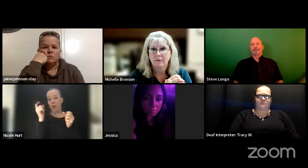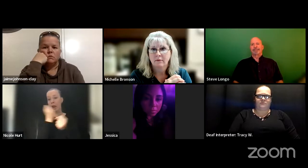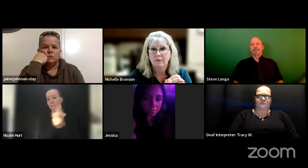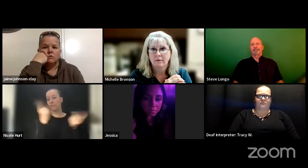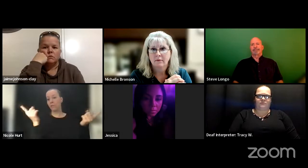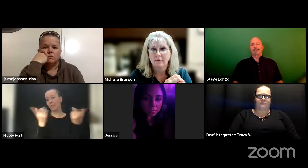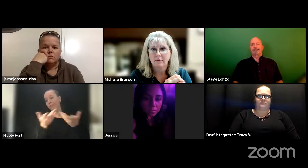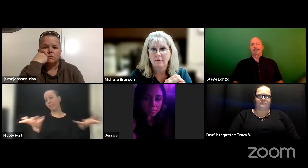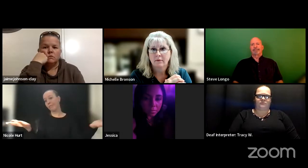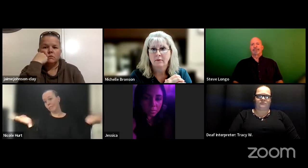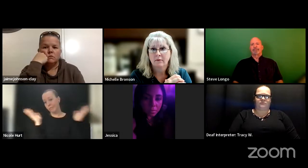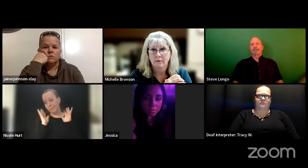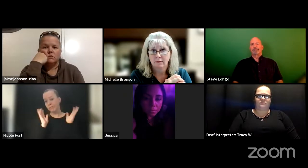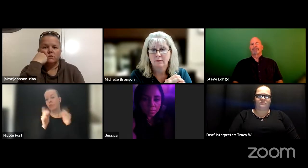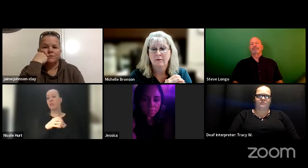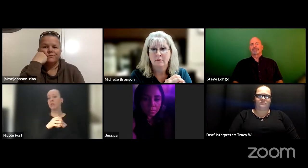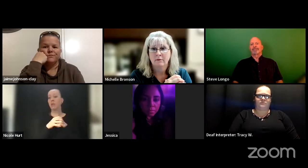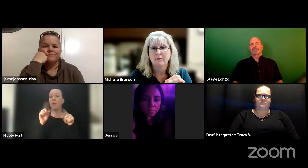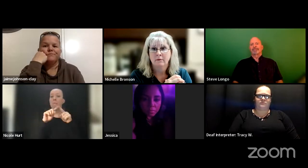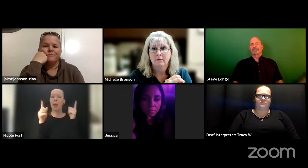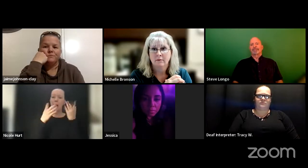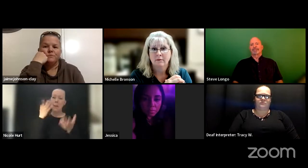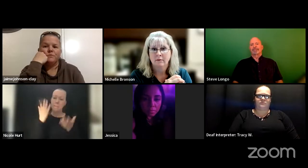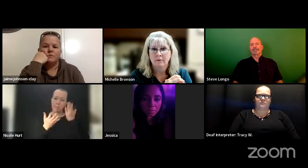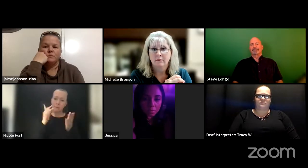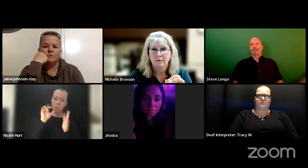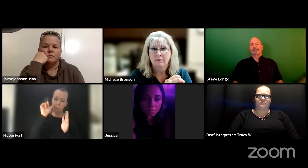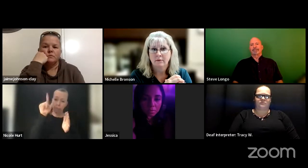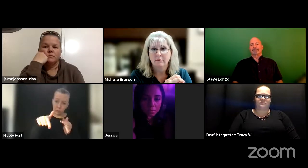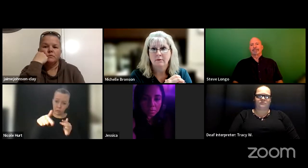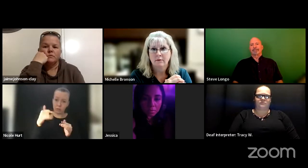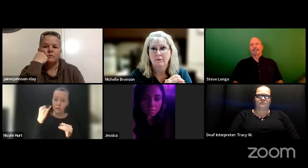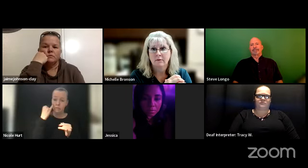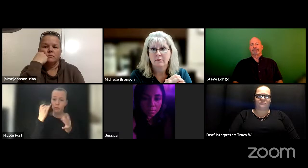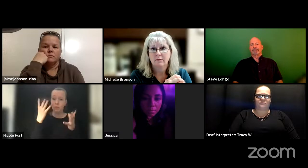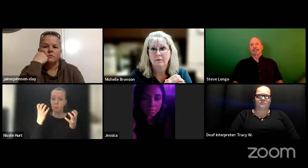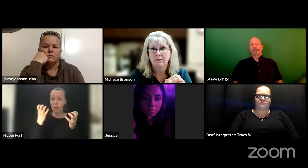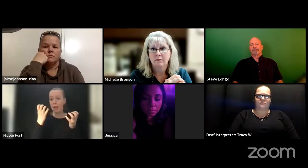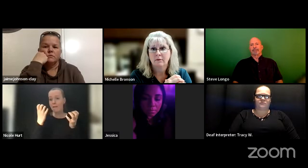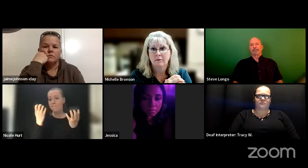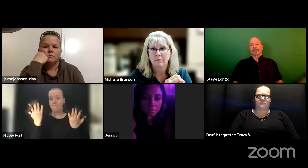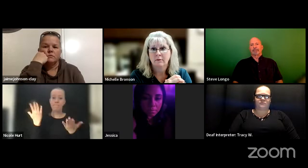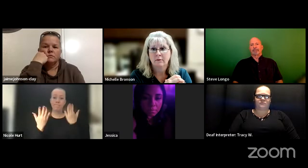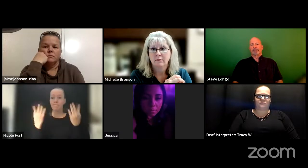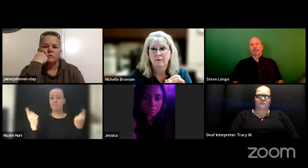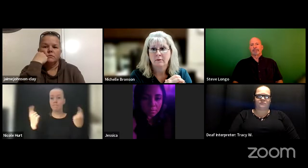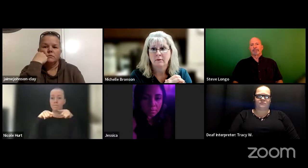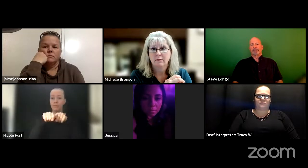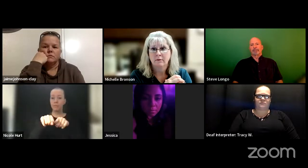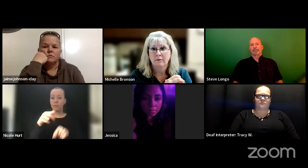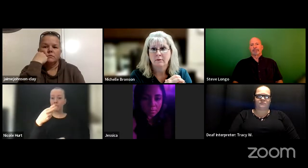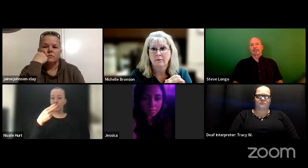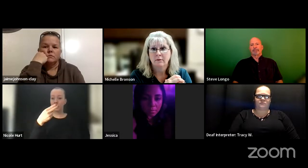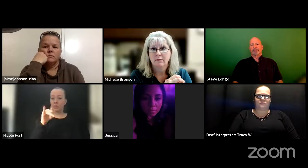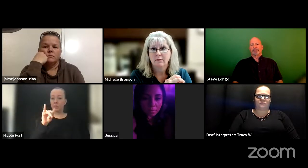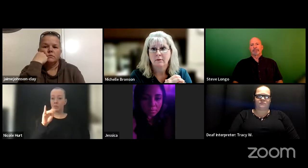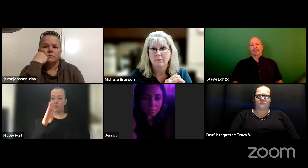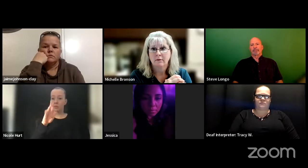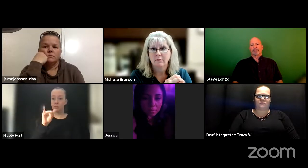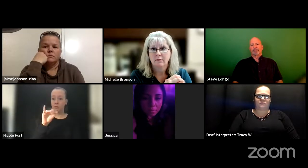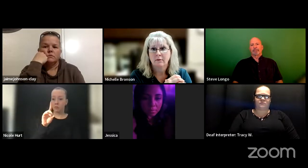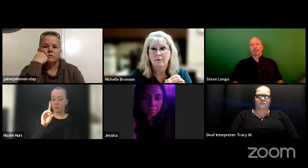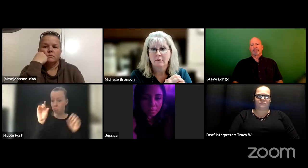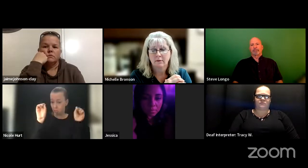that Zoom is really accessible for pretty much everybody, but maybe it's something to consider in the